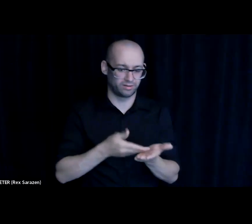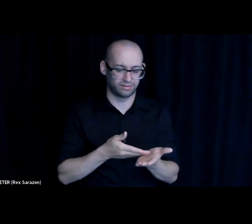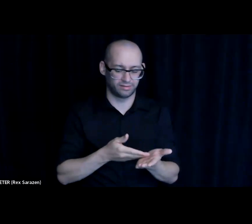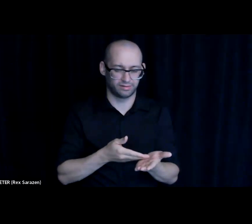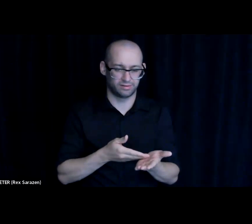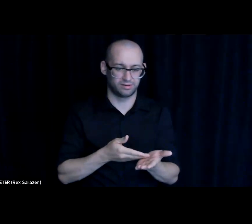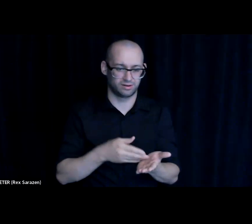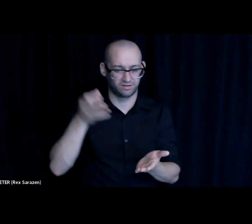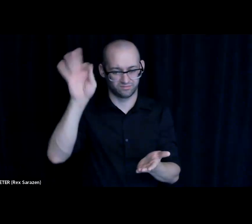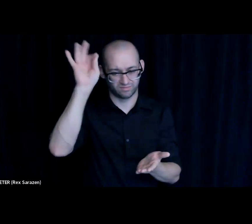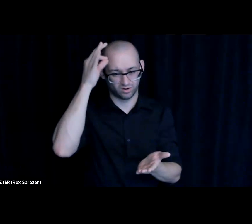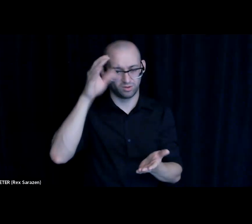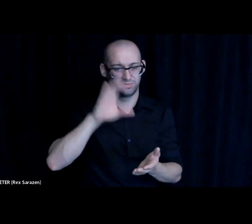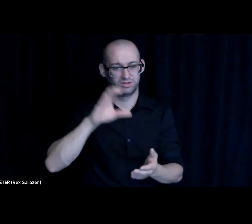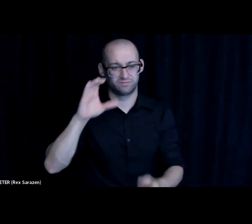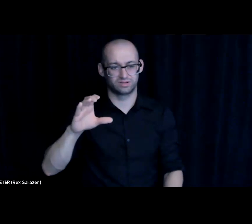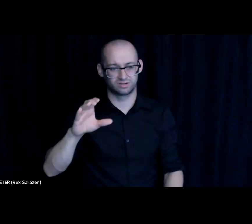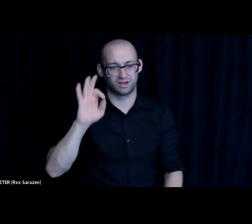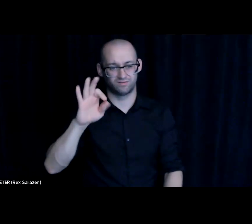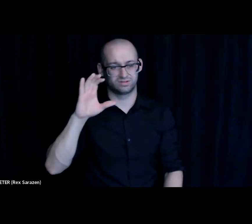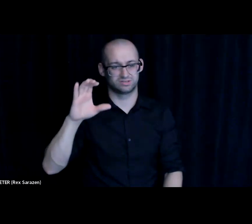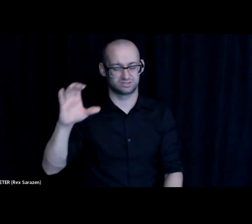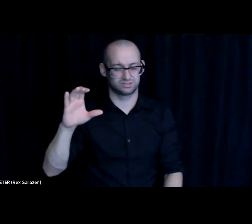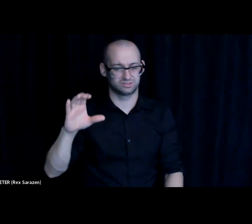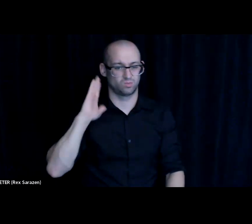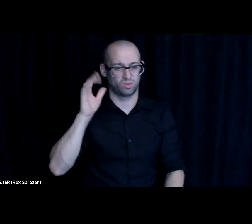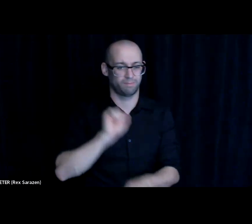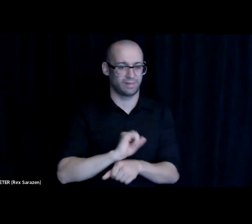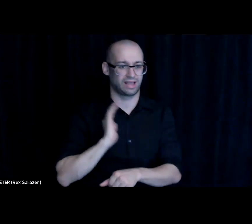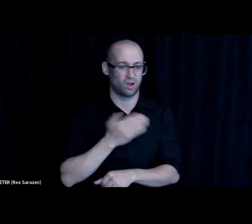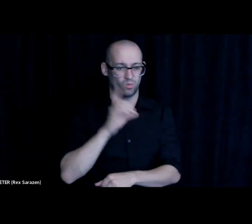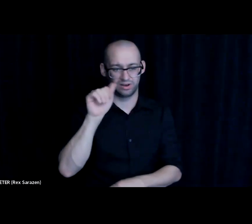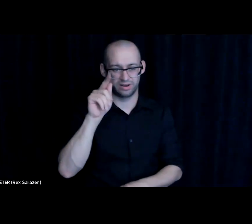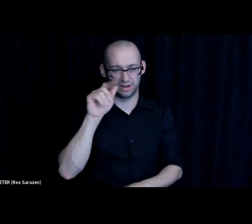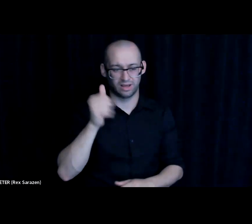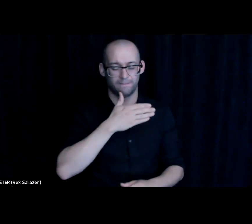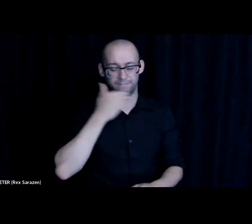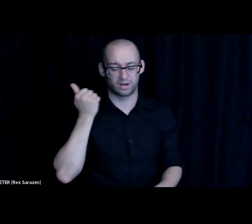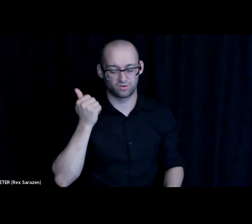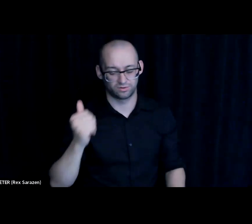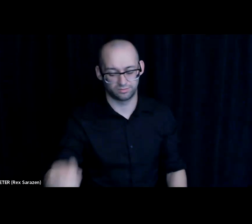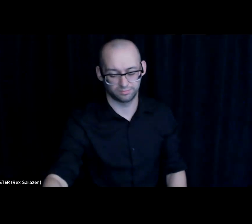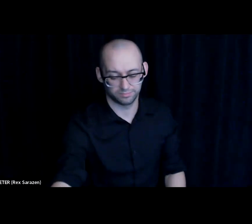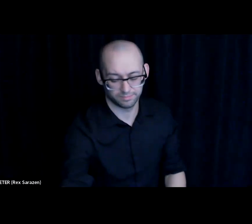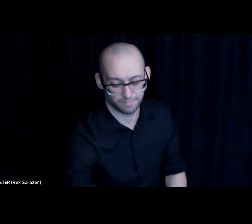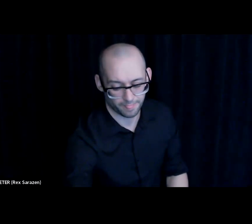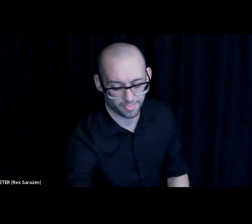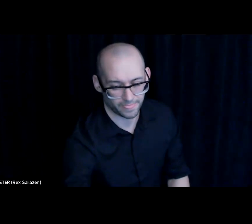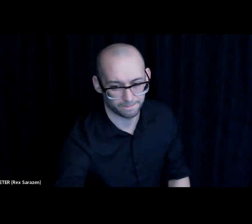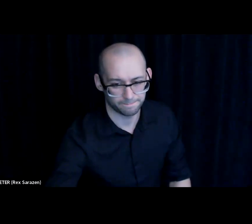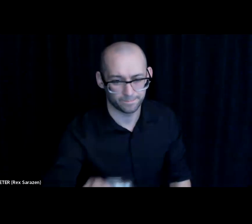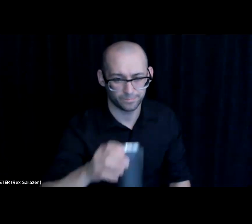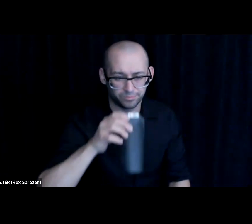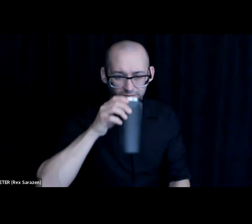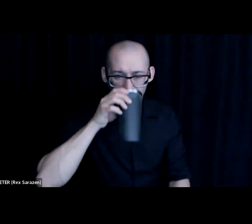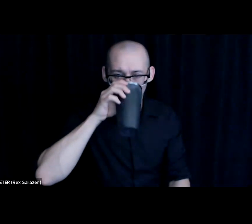Federal Communications Commission, that will make our data all the better, because that's data and mapping is always a challenge.